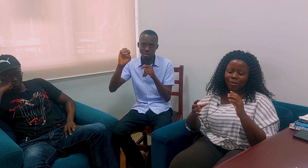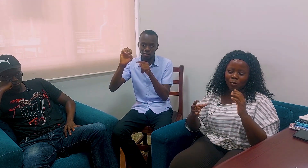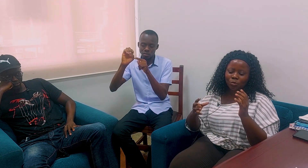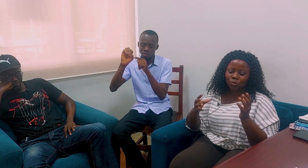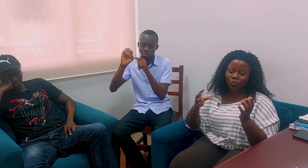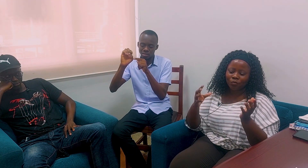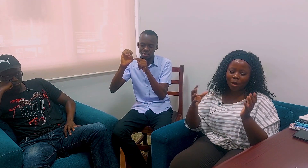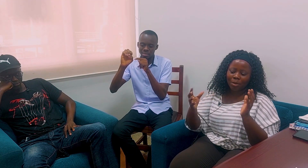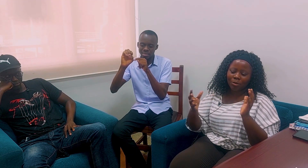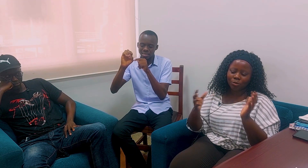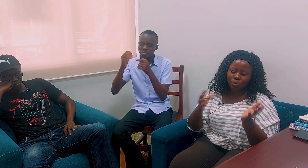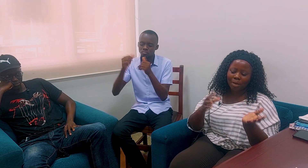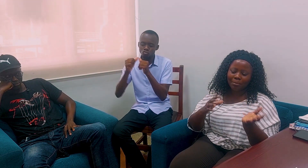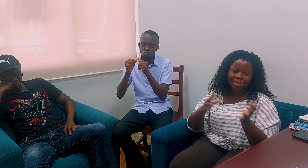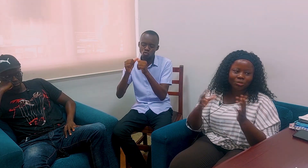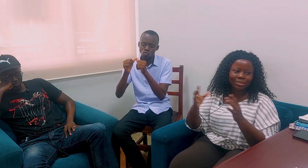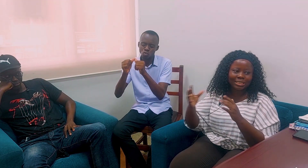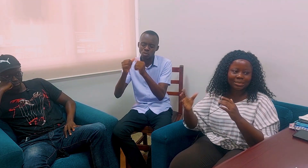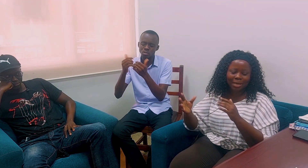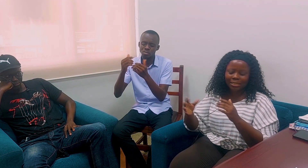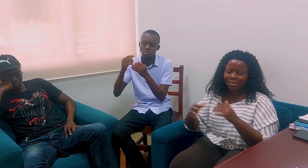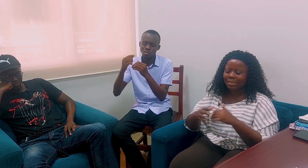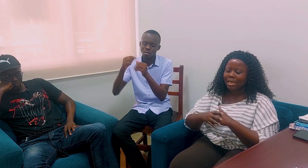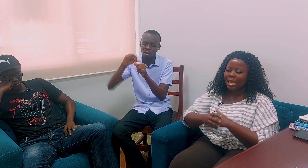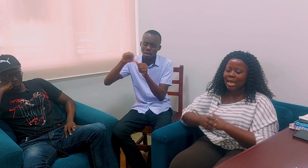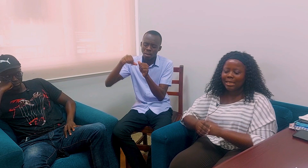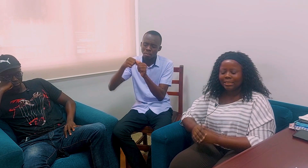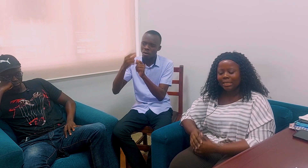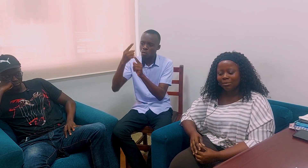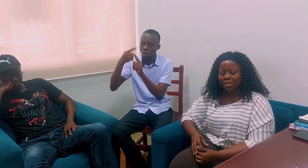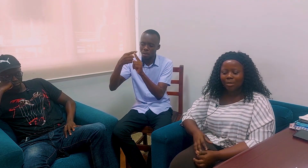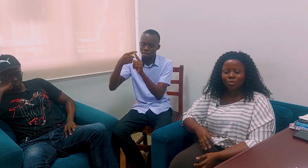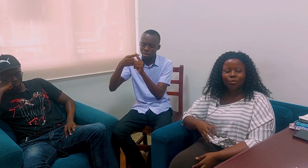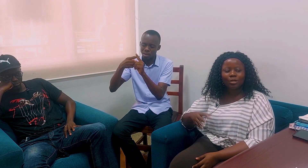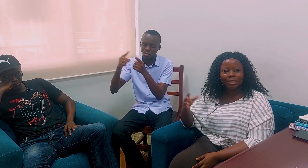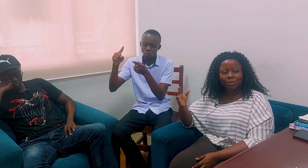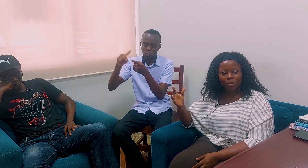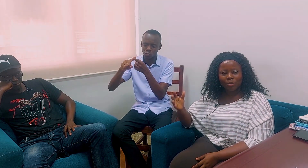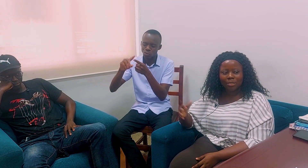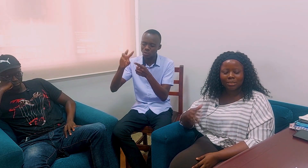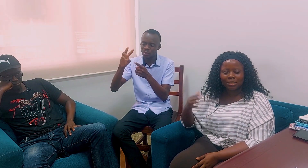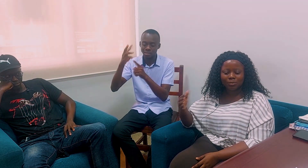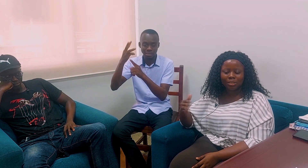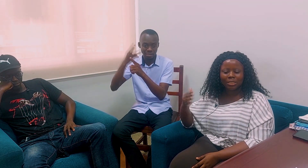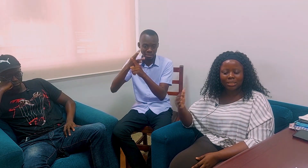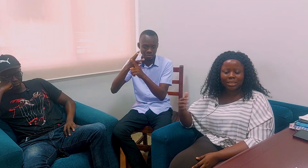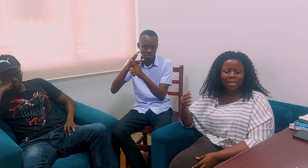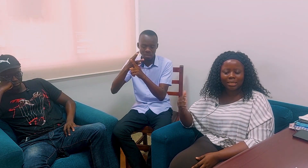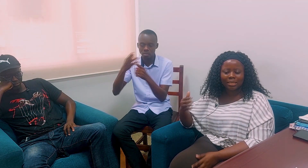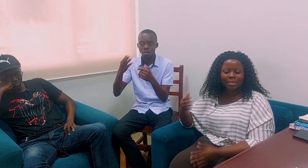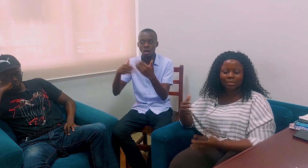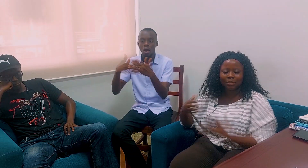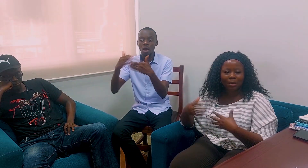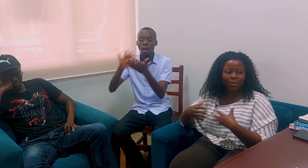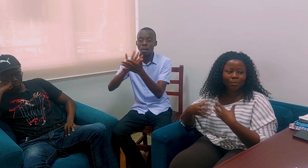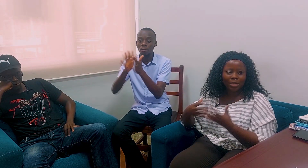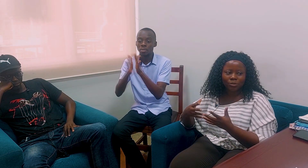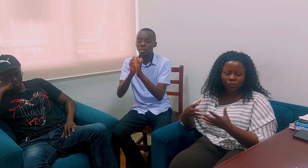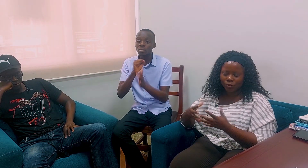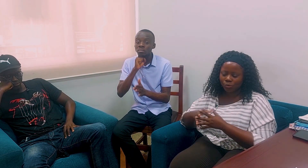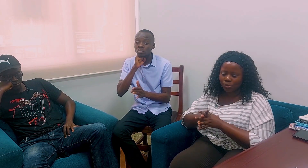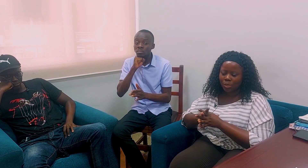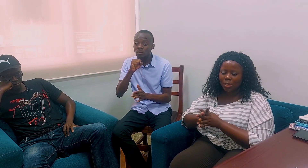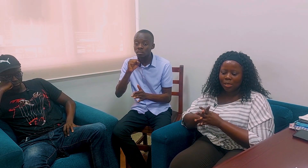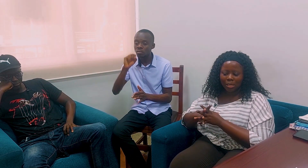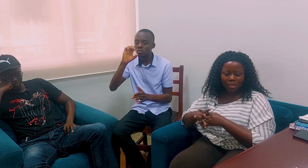that goes on for about 1 month to 6 months, and then it becomes chronic, where you are dealing with it like it's become a part